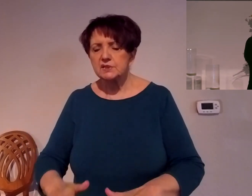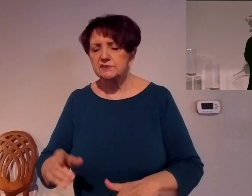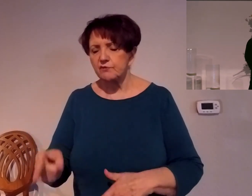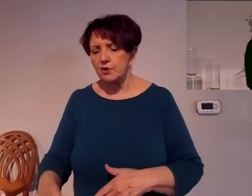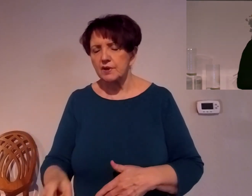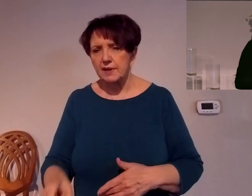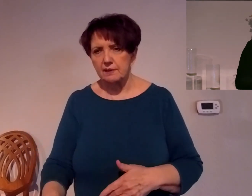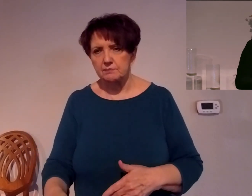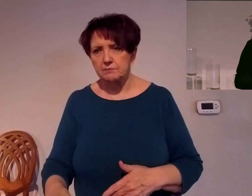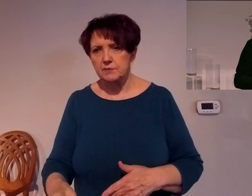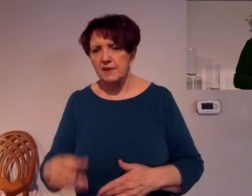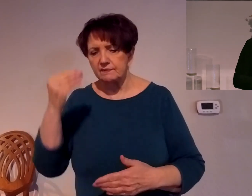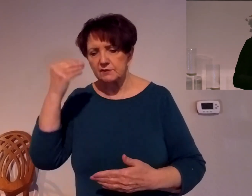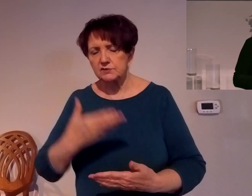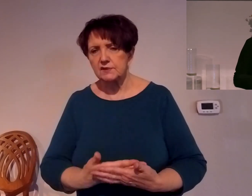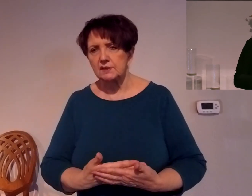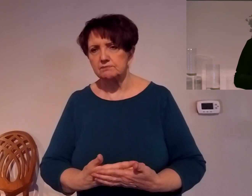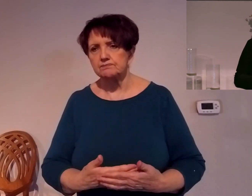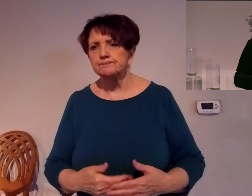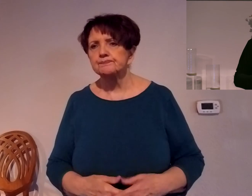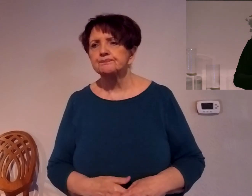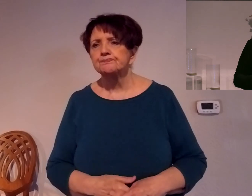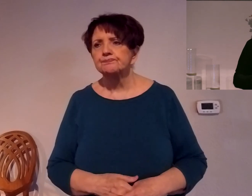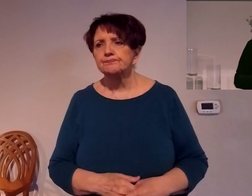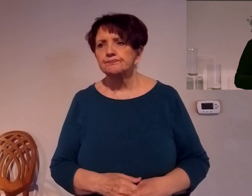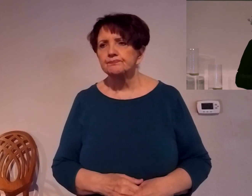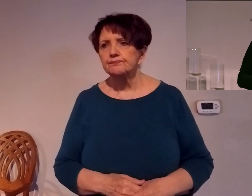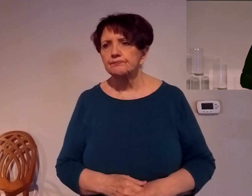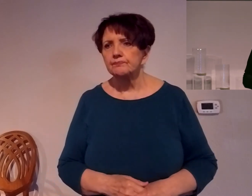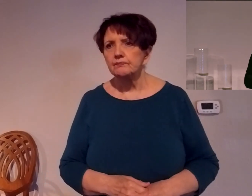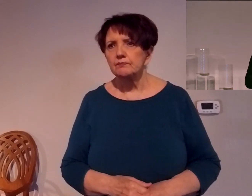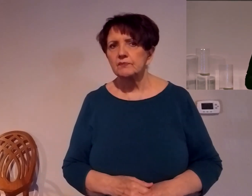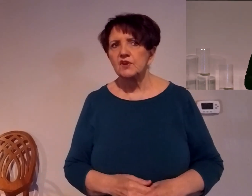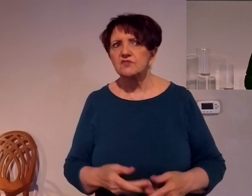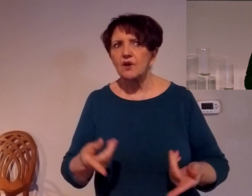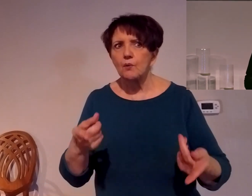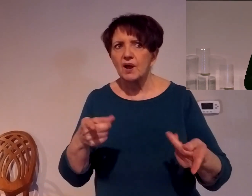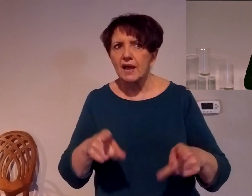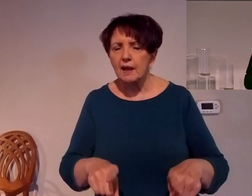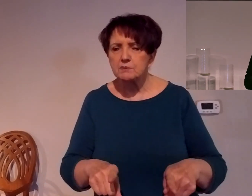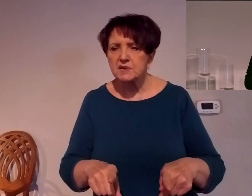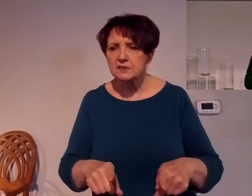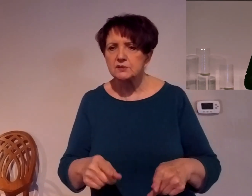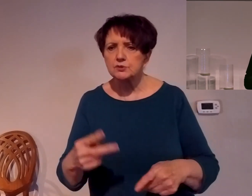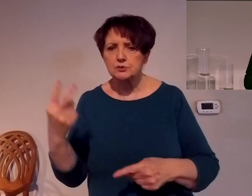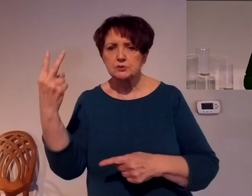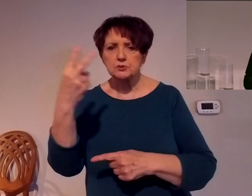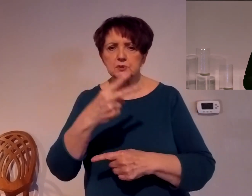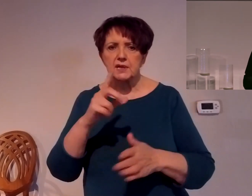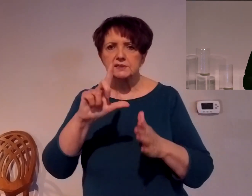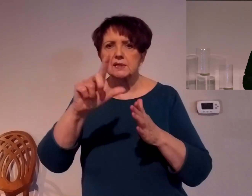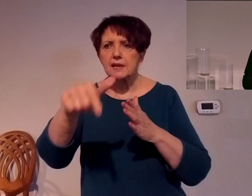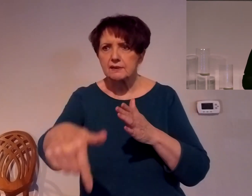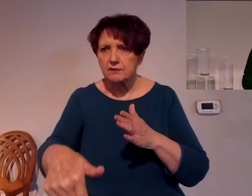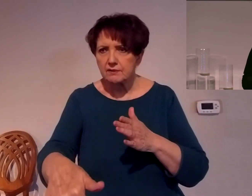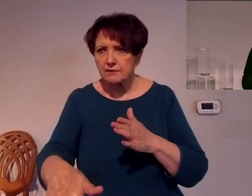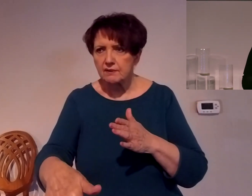and their son. And lo and behold, a couple days